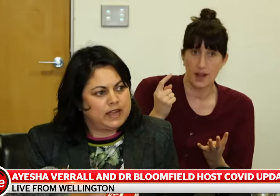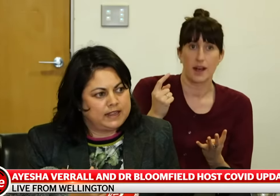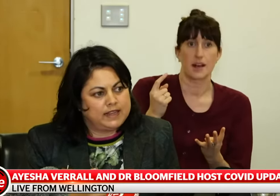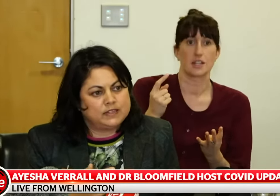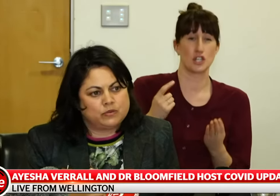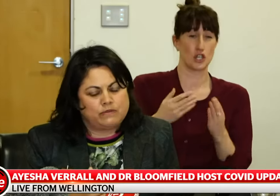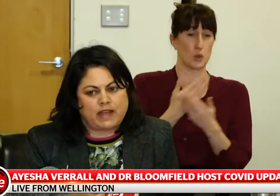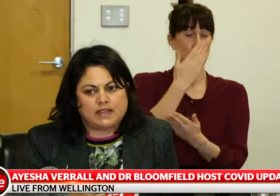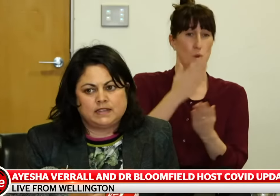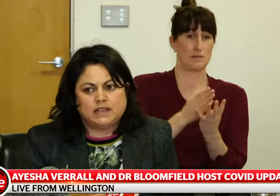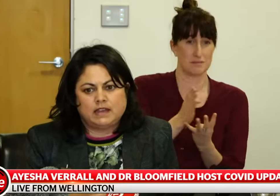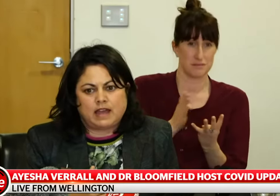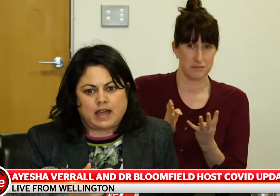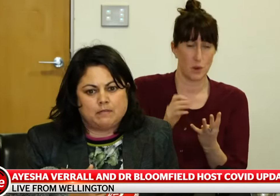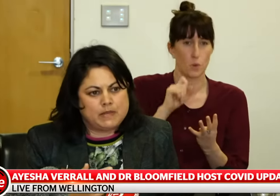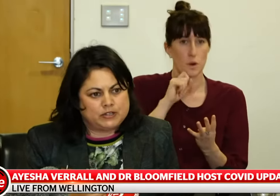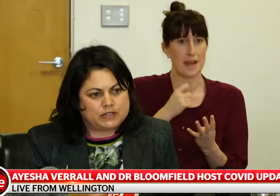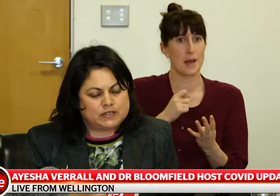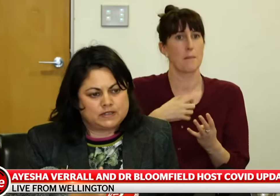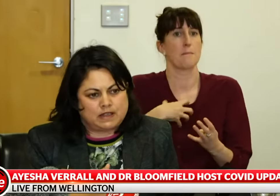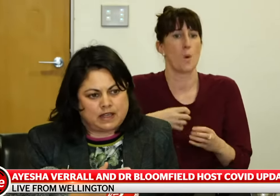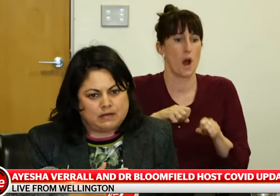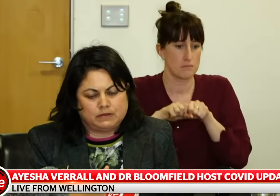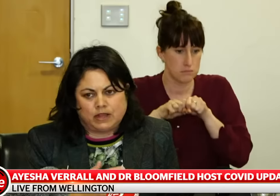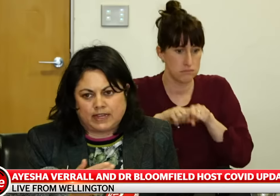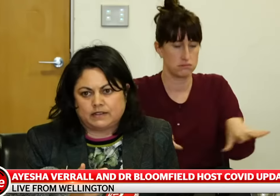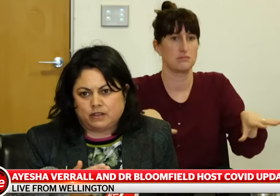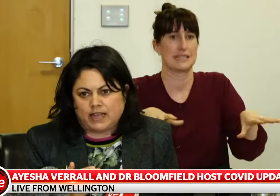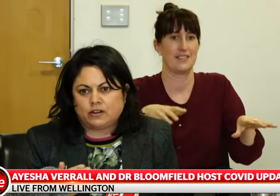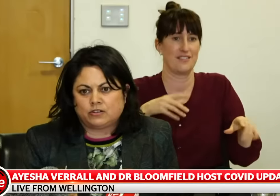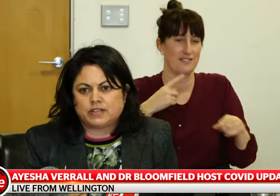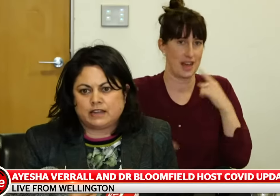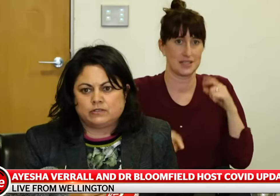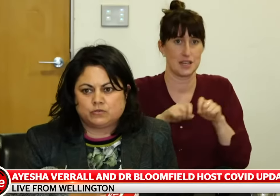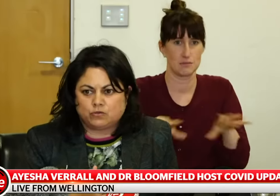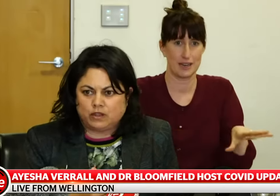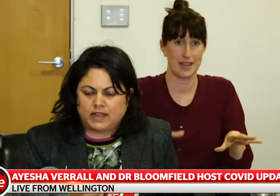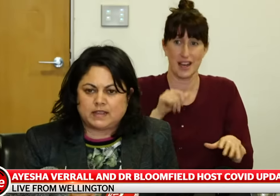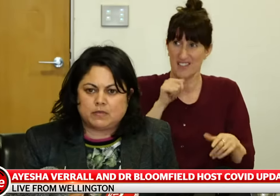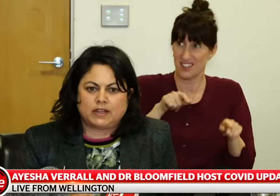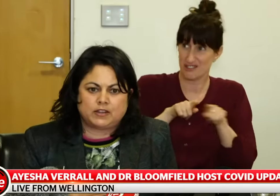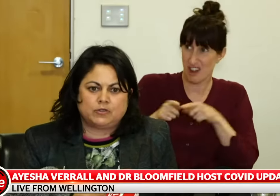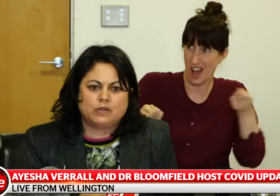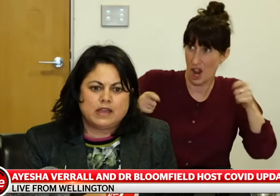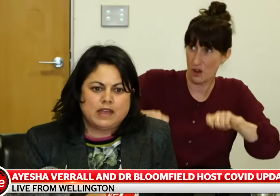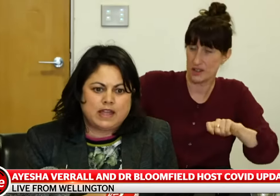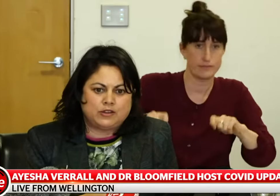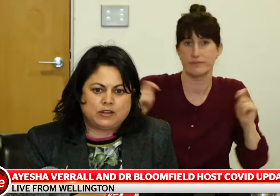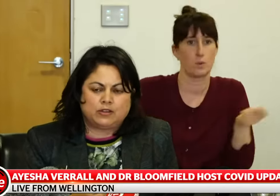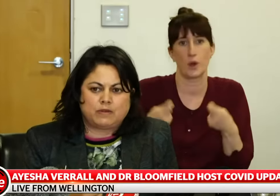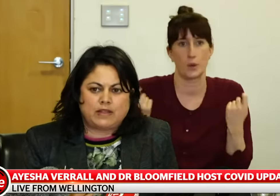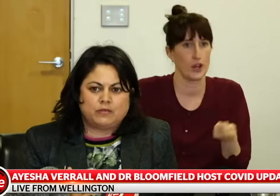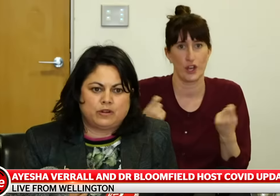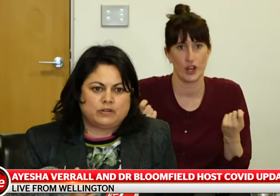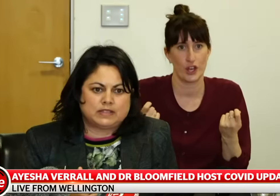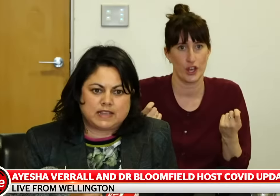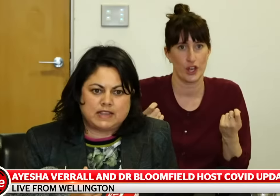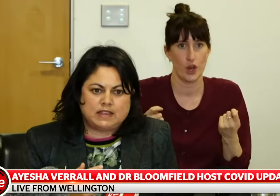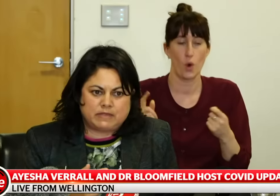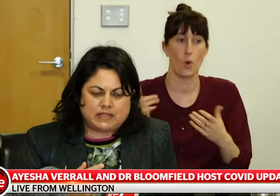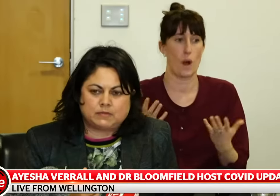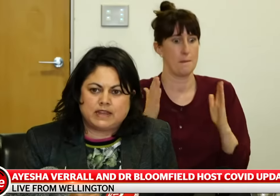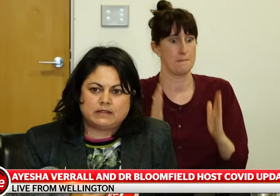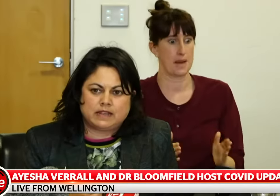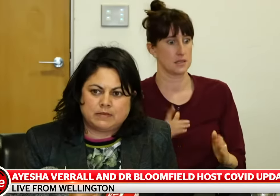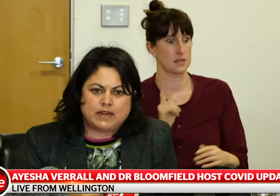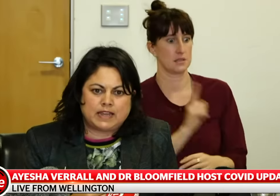more likely to evade measures like lockdowns or like MIQ. And you can look around the world and see